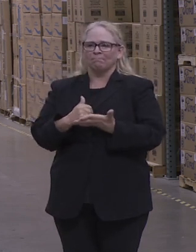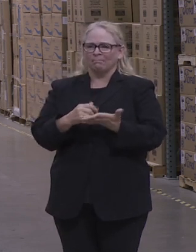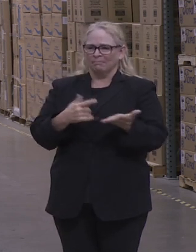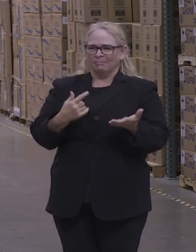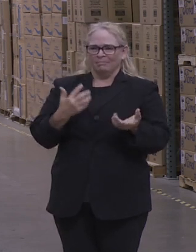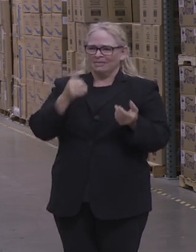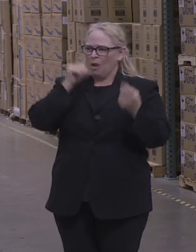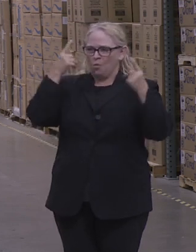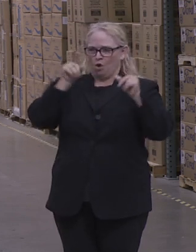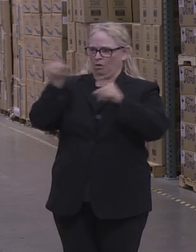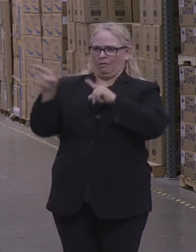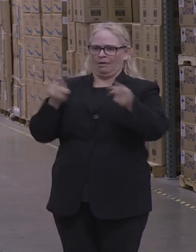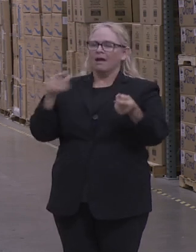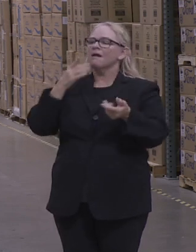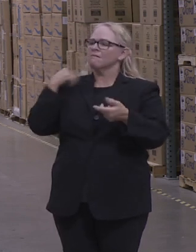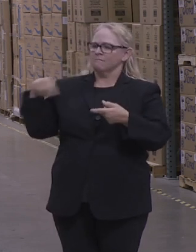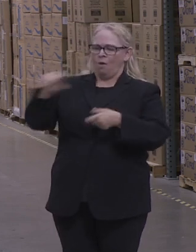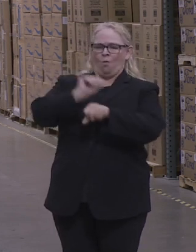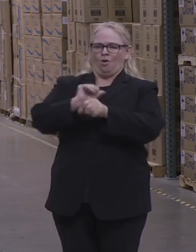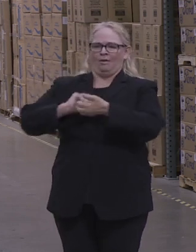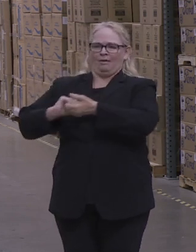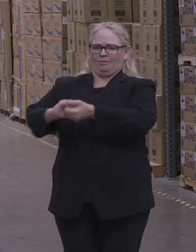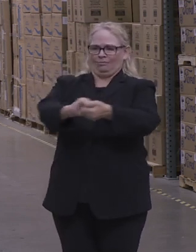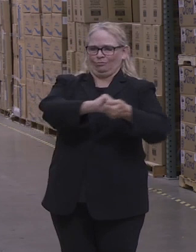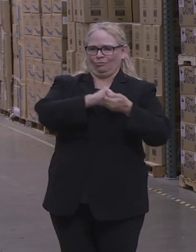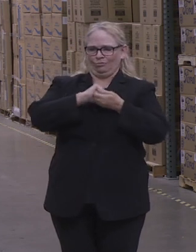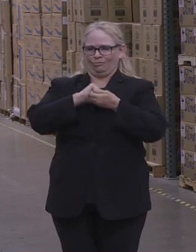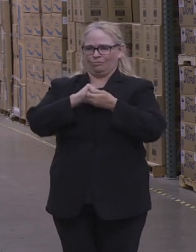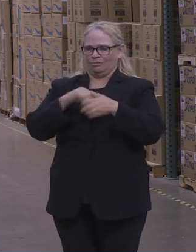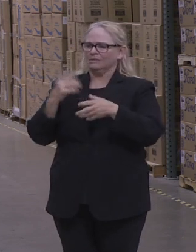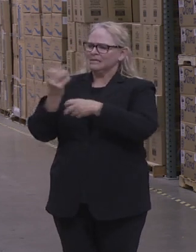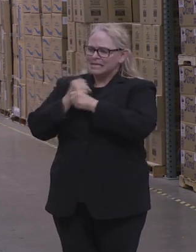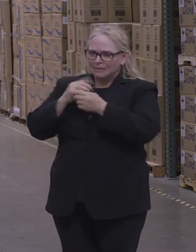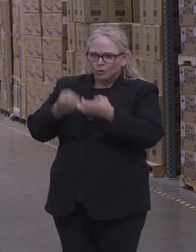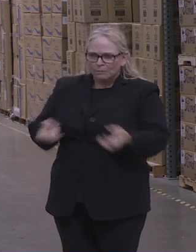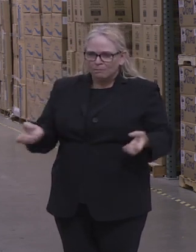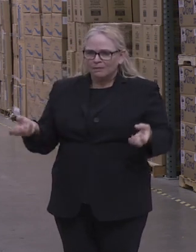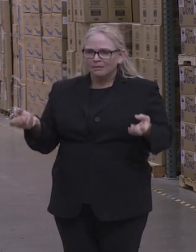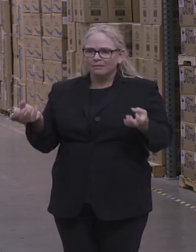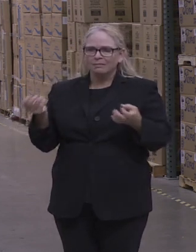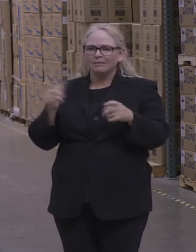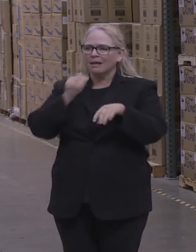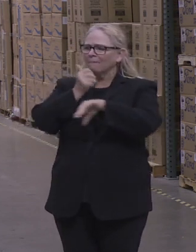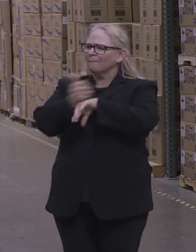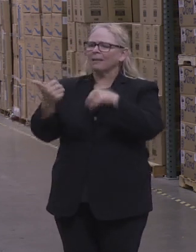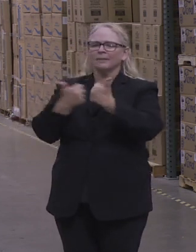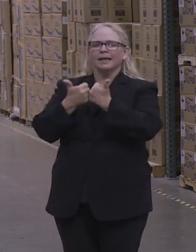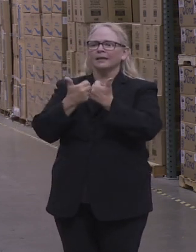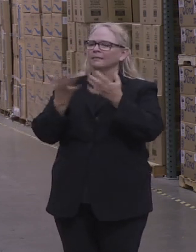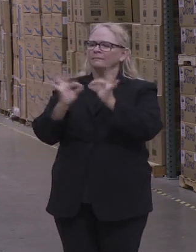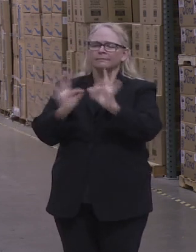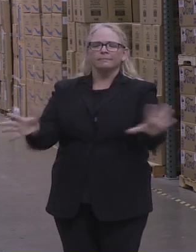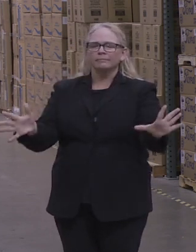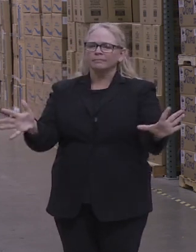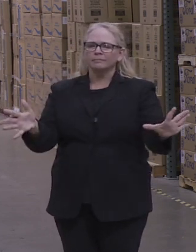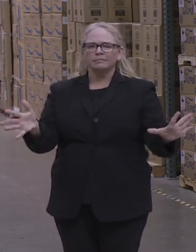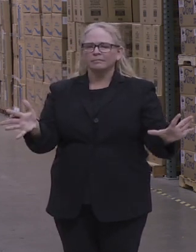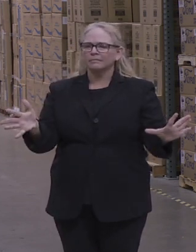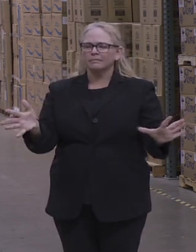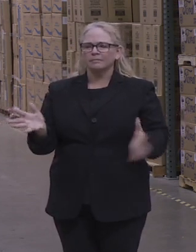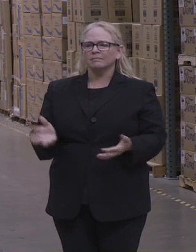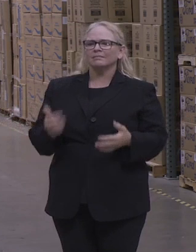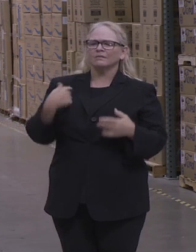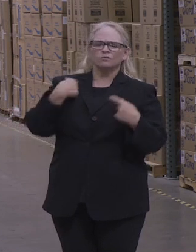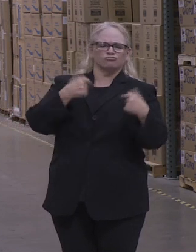developing partnerships in this space. Rather, we decided to change the game, try to be more resourceful in our mindset in terms of how